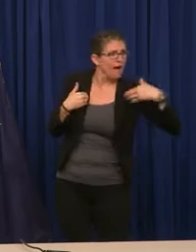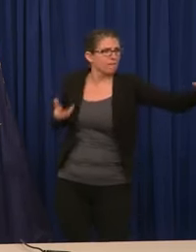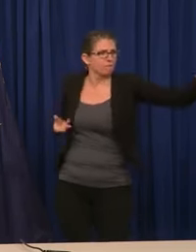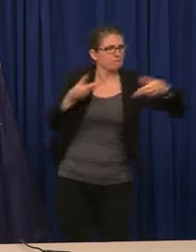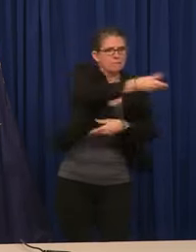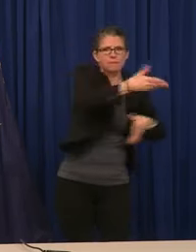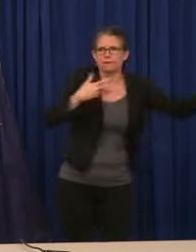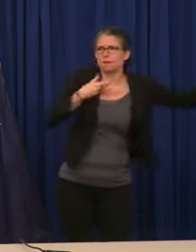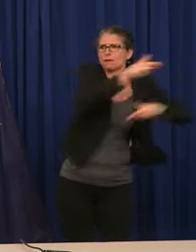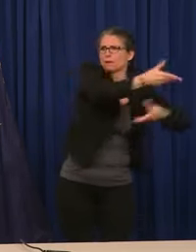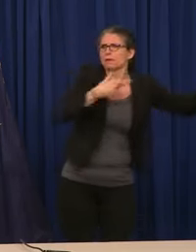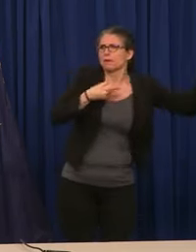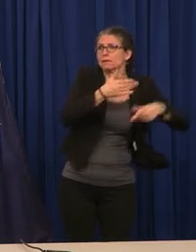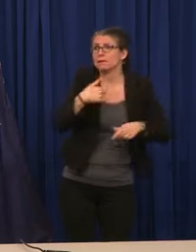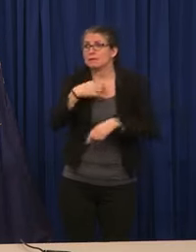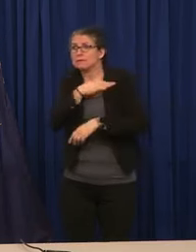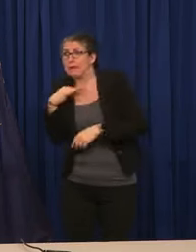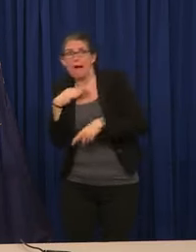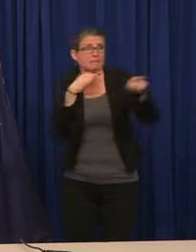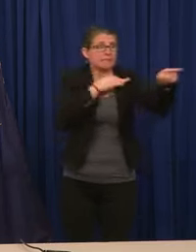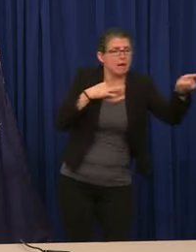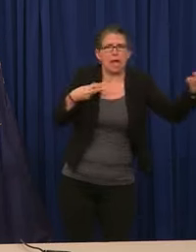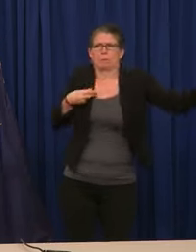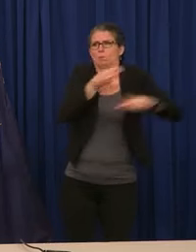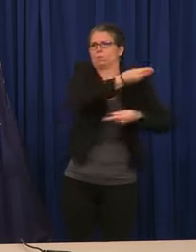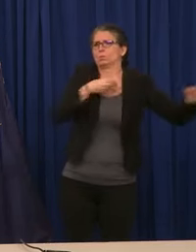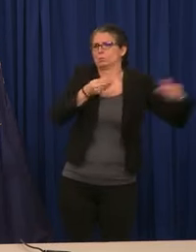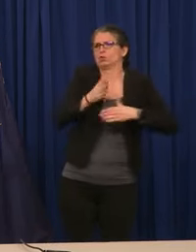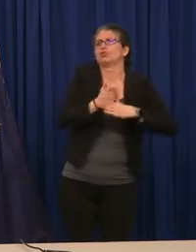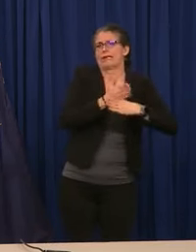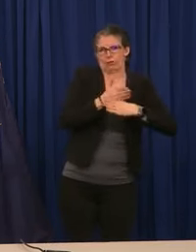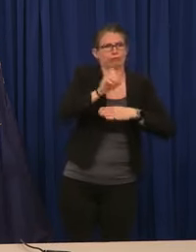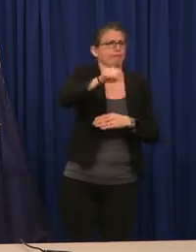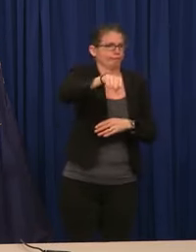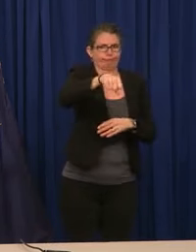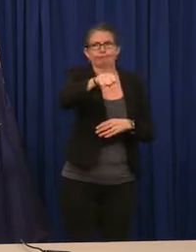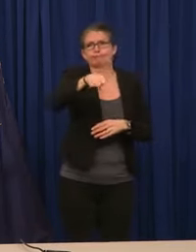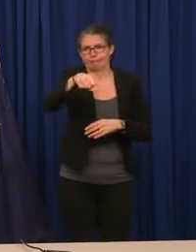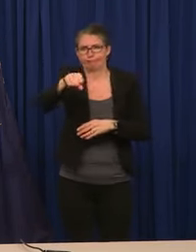phone, and then we'll go to the room. Kevin Miller from the Press Herald. Go ahead, Kevin.